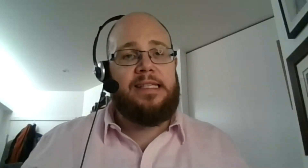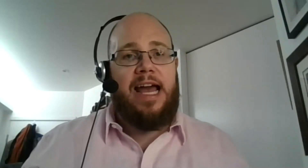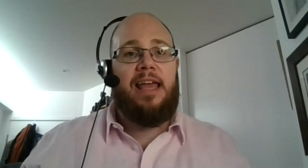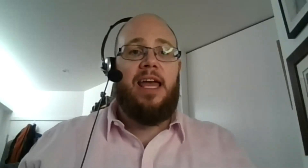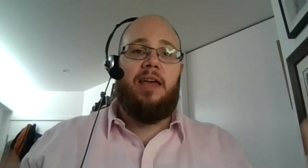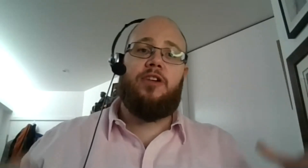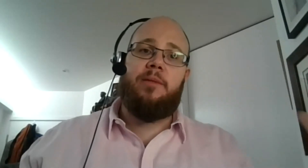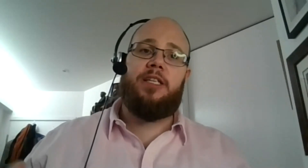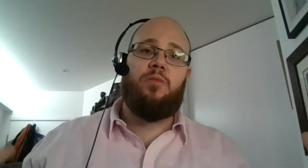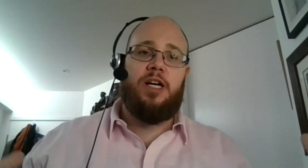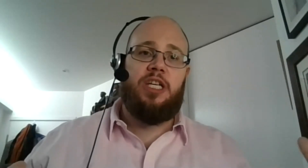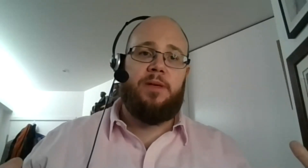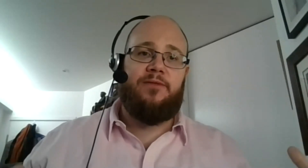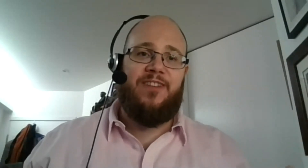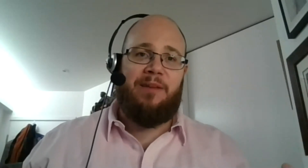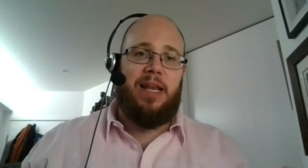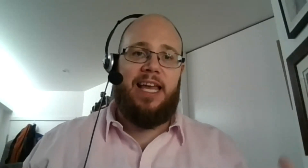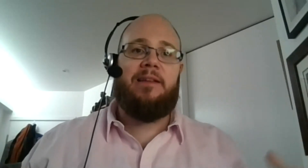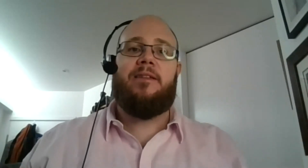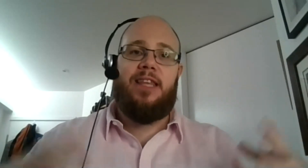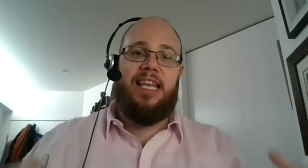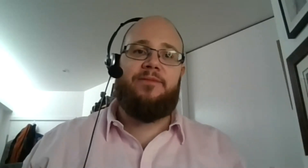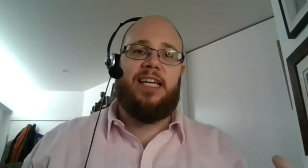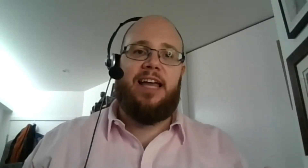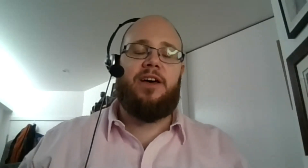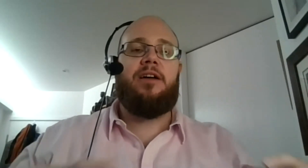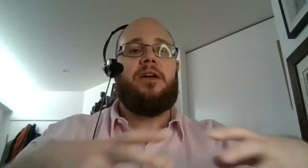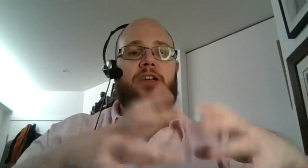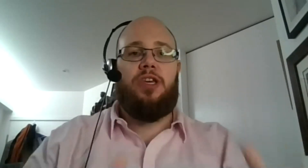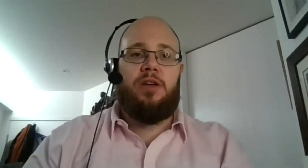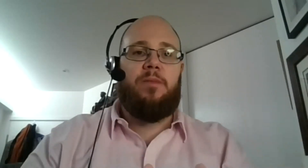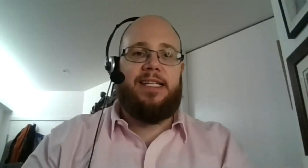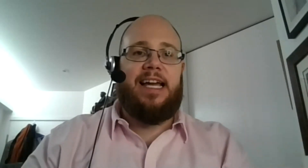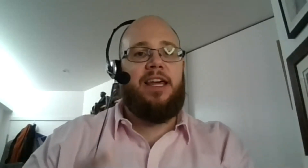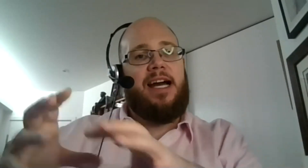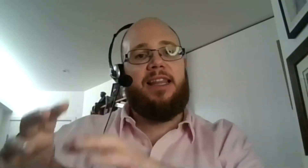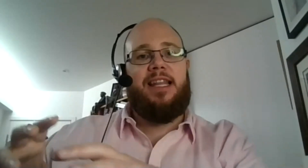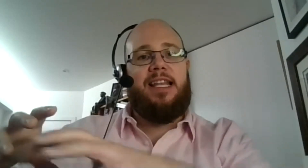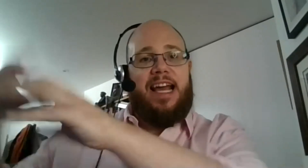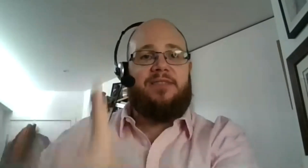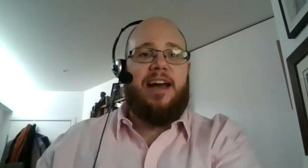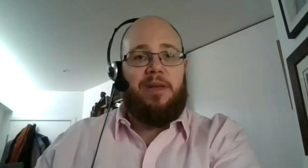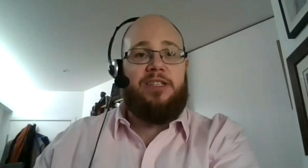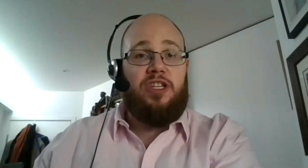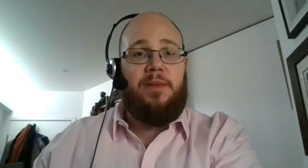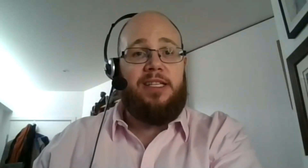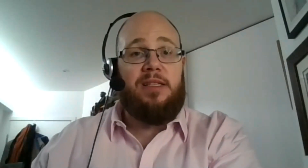say if you're coming to worship as a family that live together, you can be together, and then the next family's 2 meters